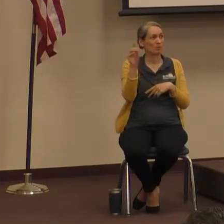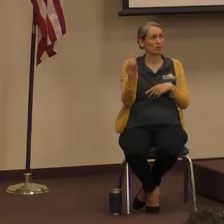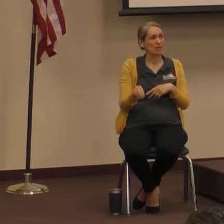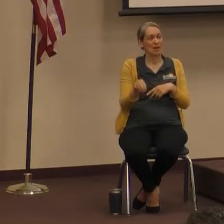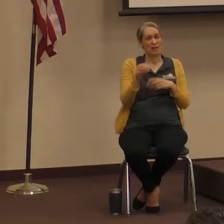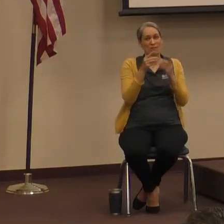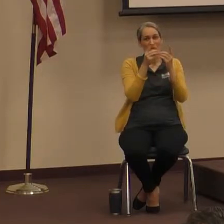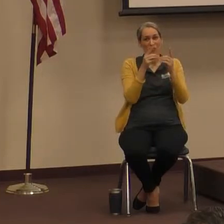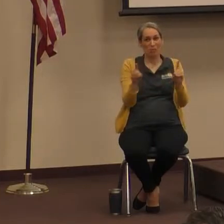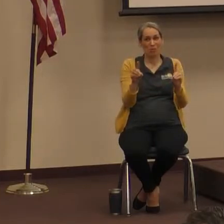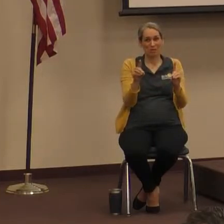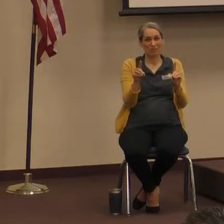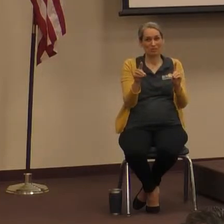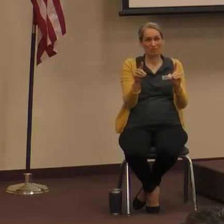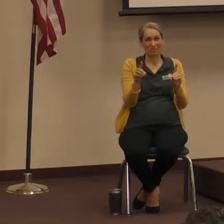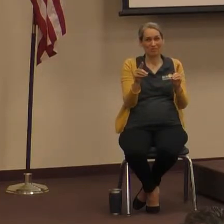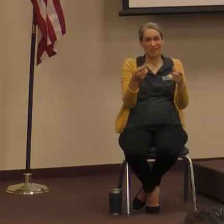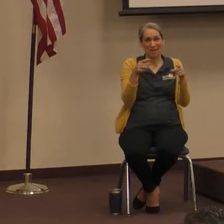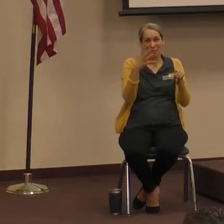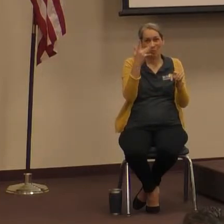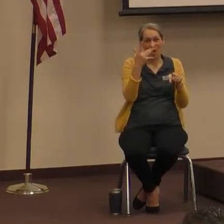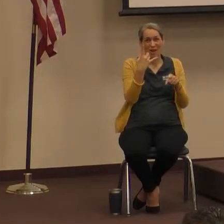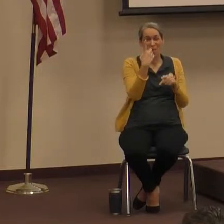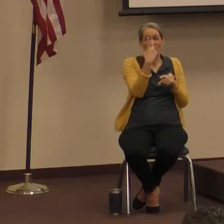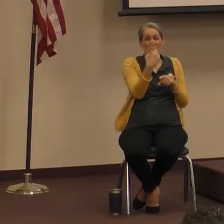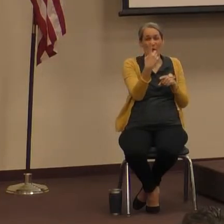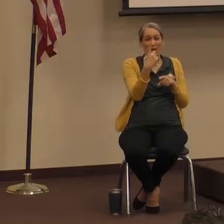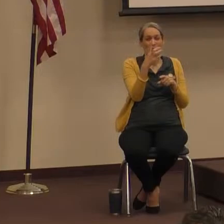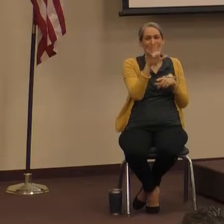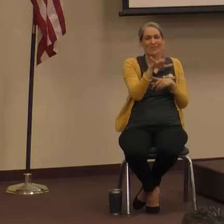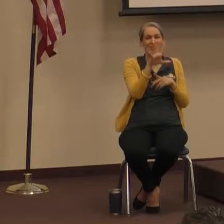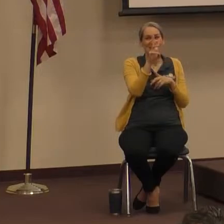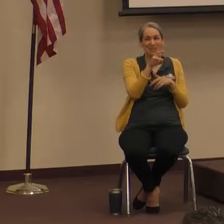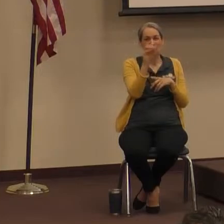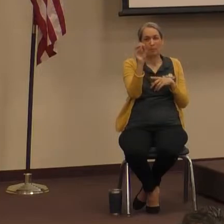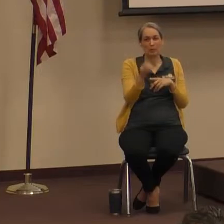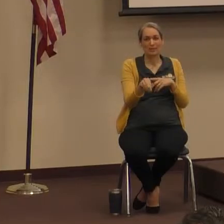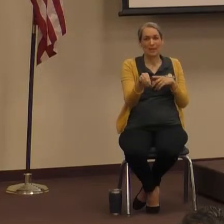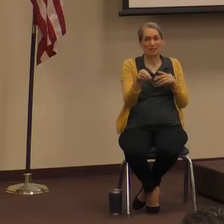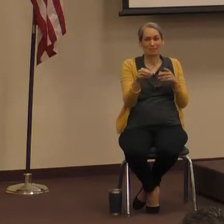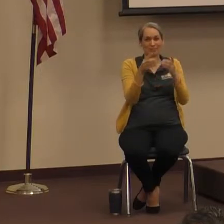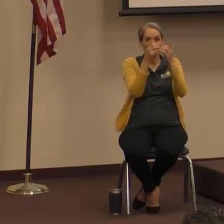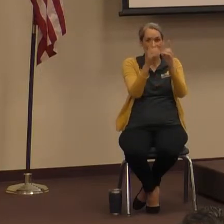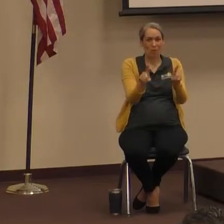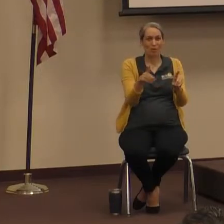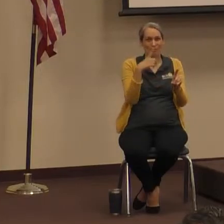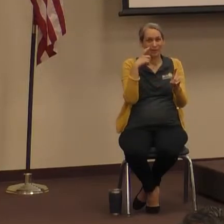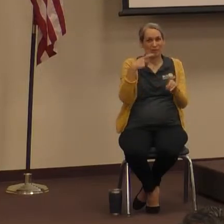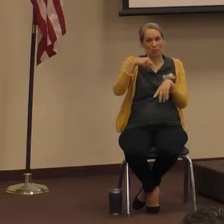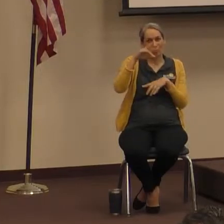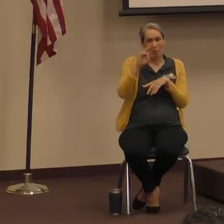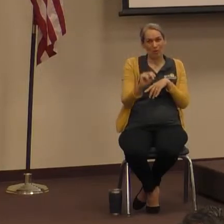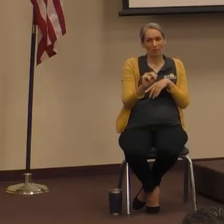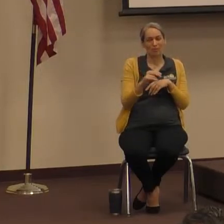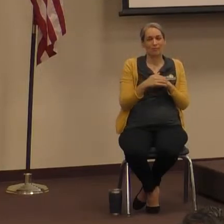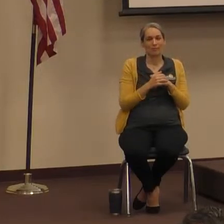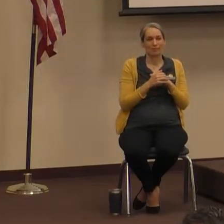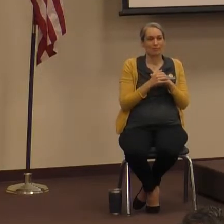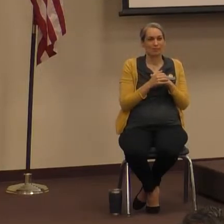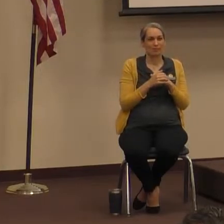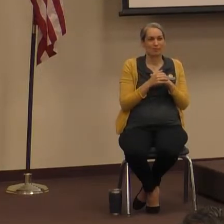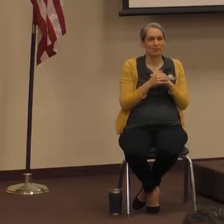having obsessive interest in pornographic websites. 56%. Between 5 to 8% of Americans believe they are addicted to